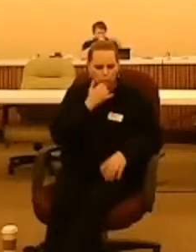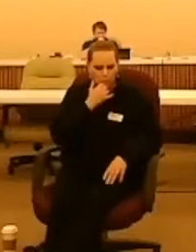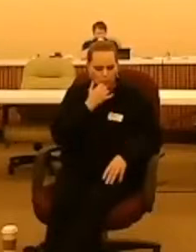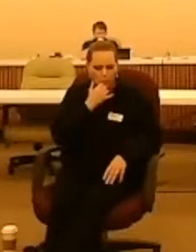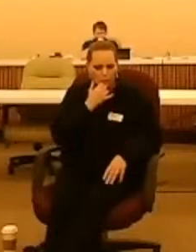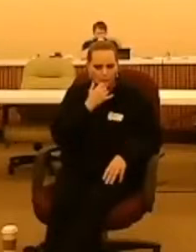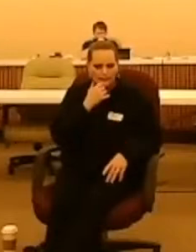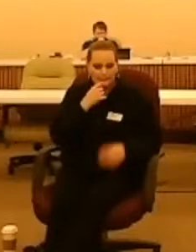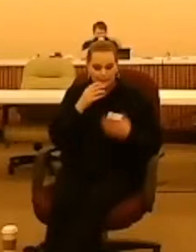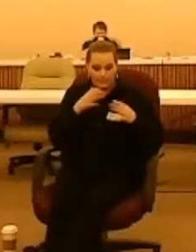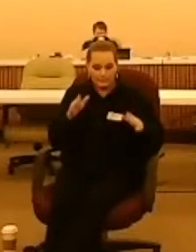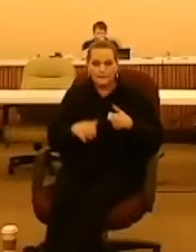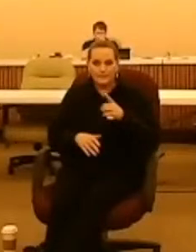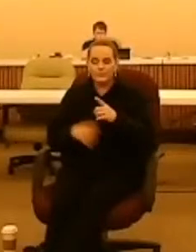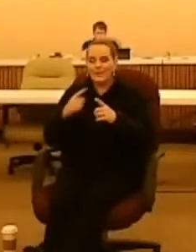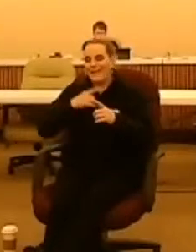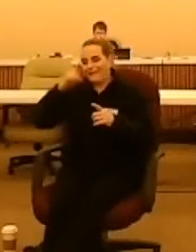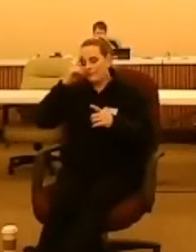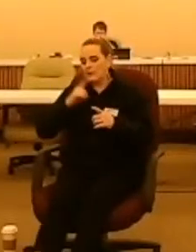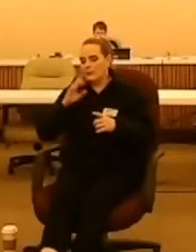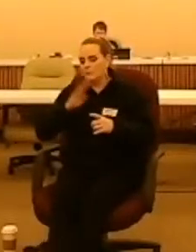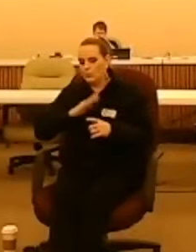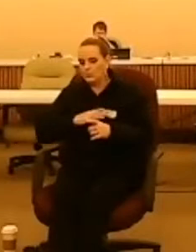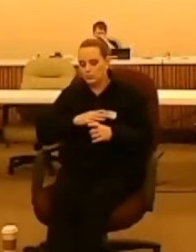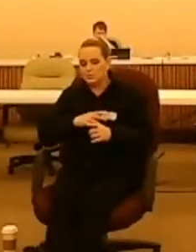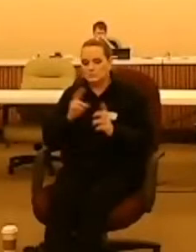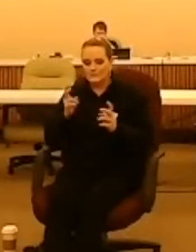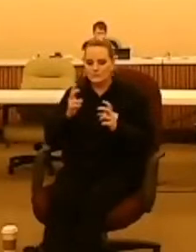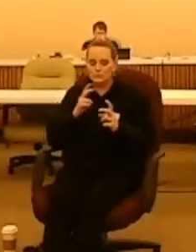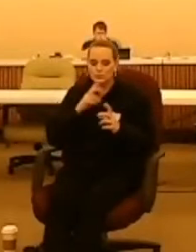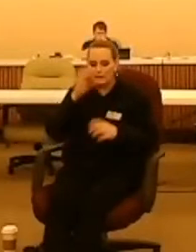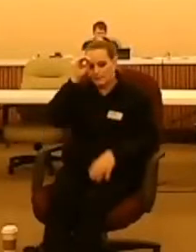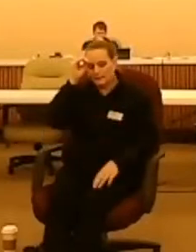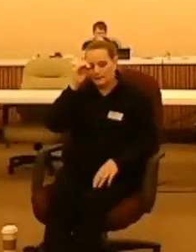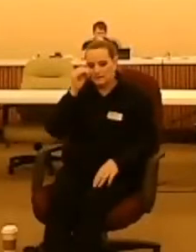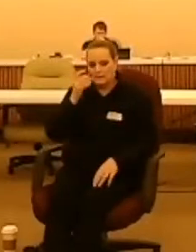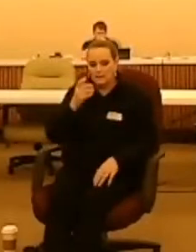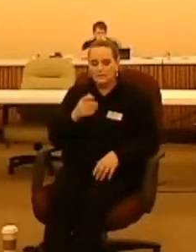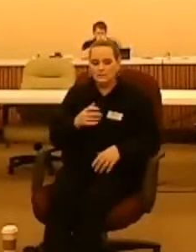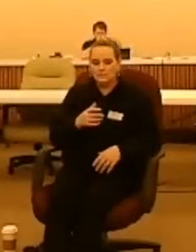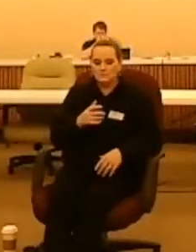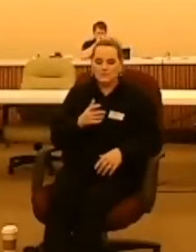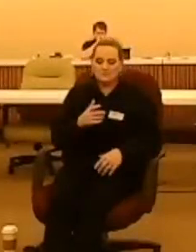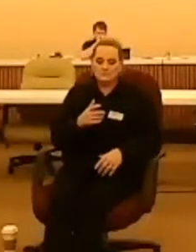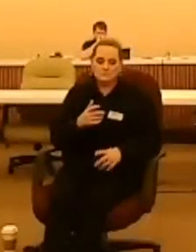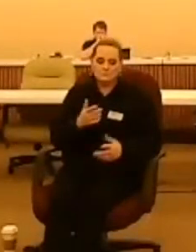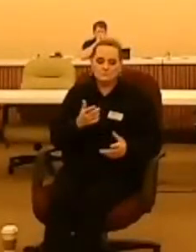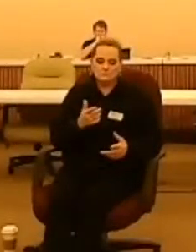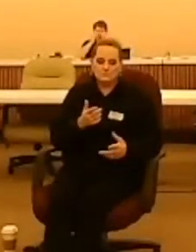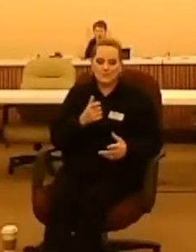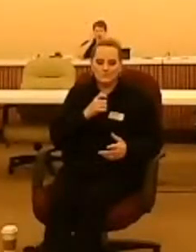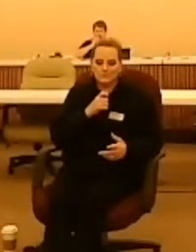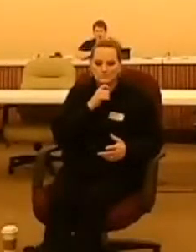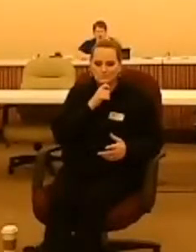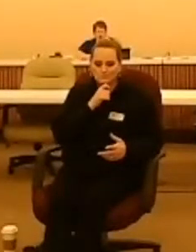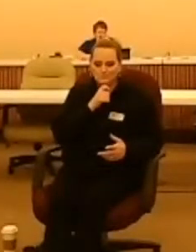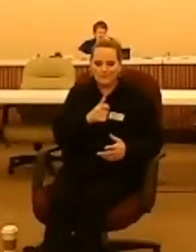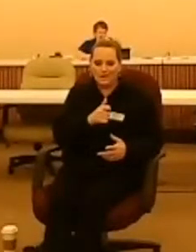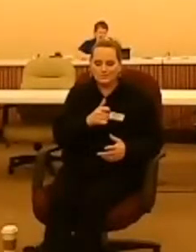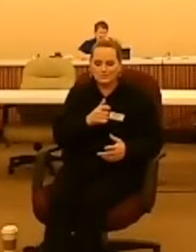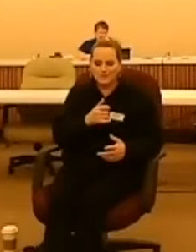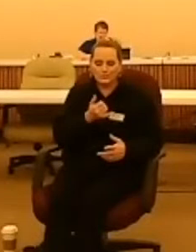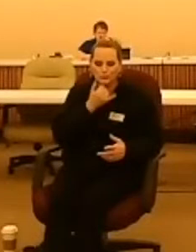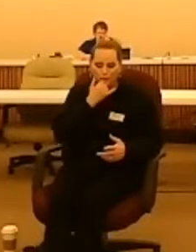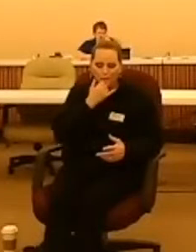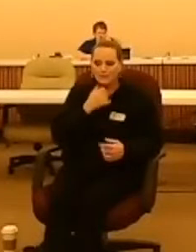Well, I think the board would issue an opinion saying that, that there was nothing to it, that it was unfounded. I'm going to bring up a